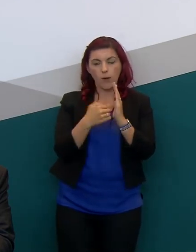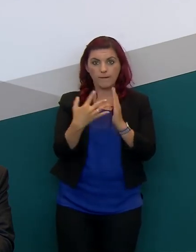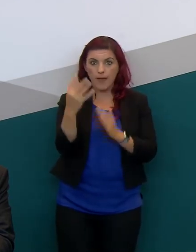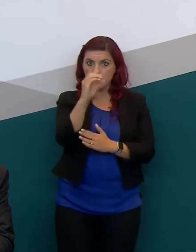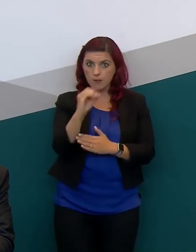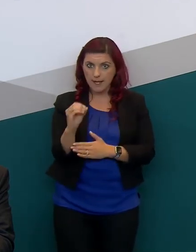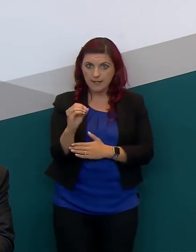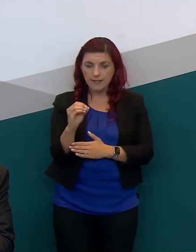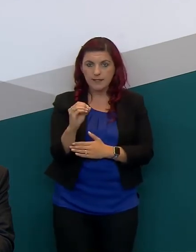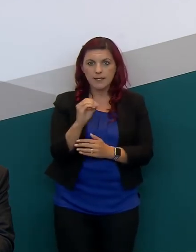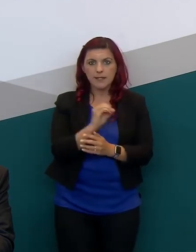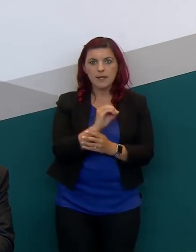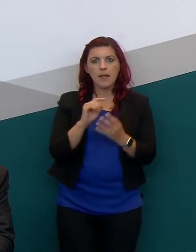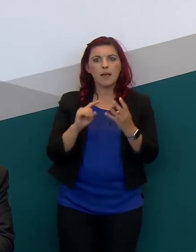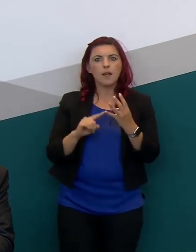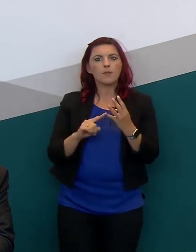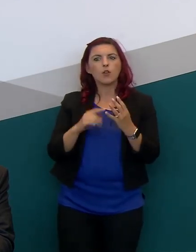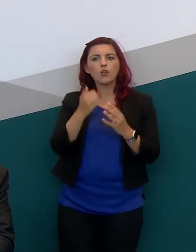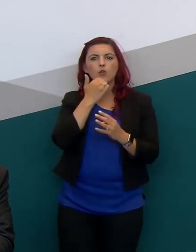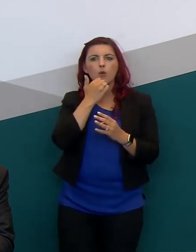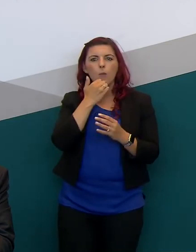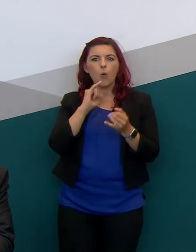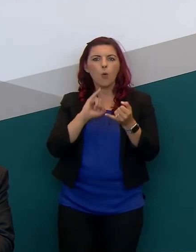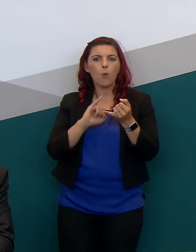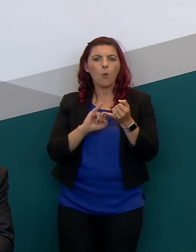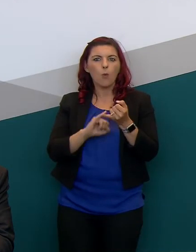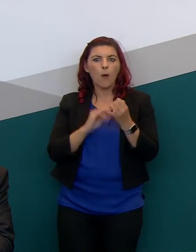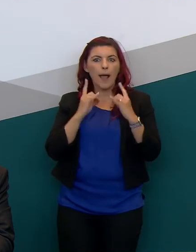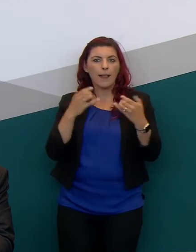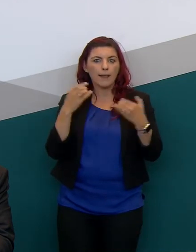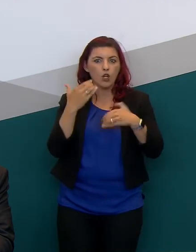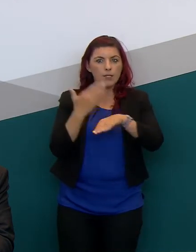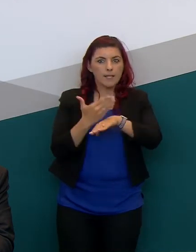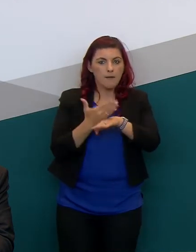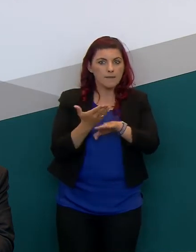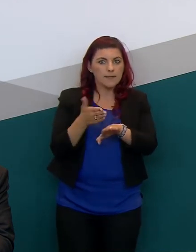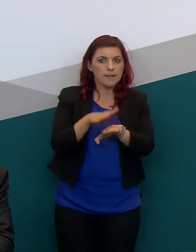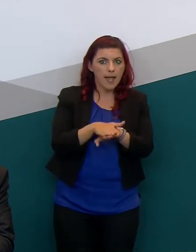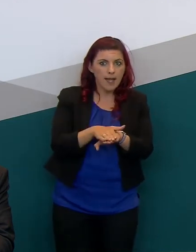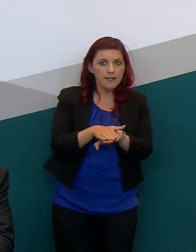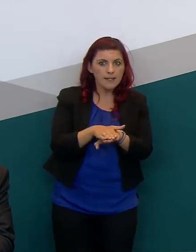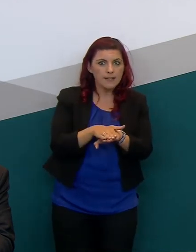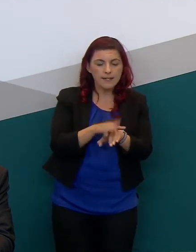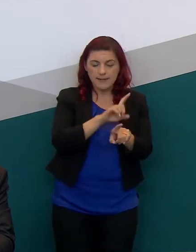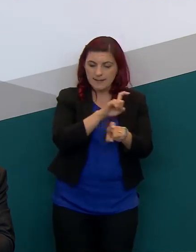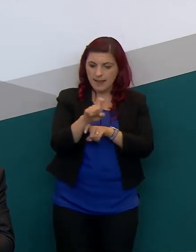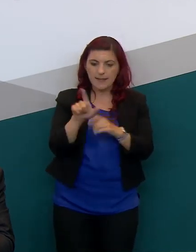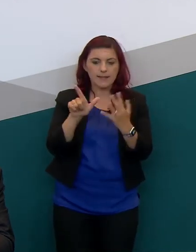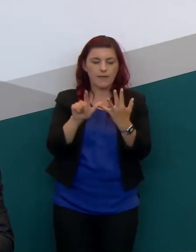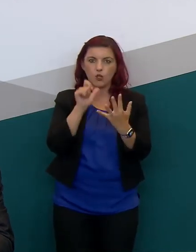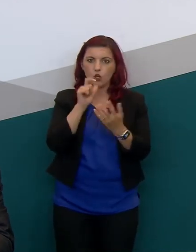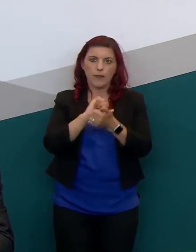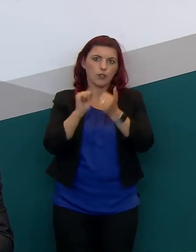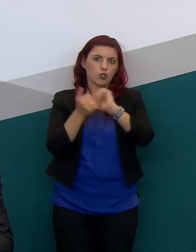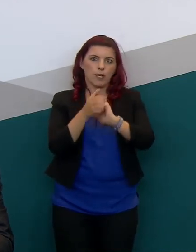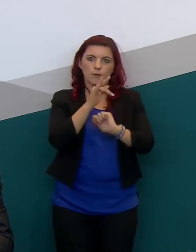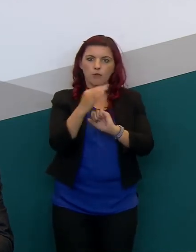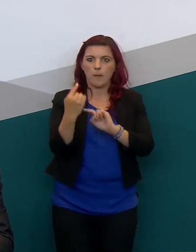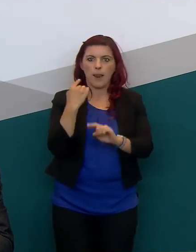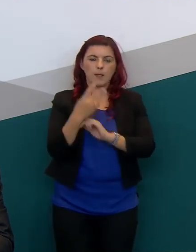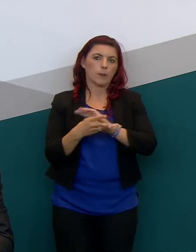0.5%. And the number of people who were healthcare workers who have died still stands at 7, unchanged from last week